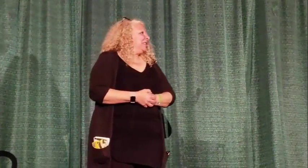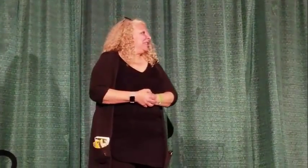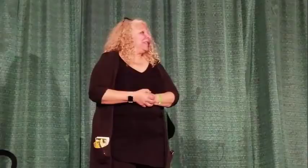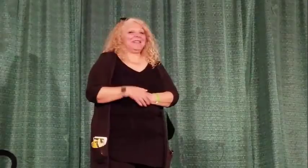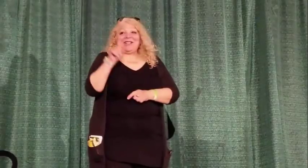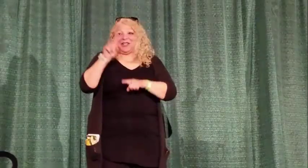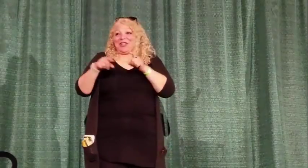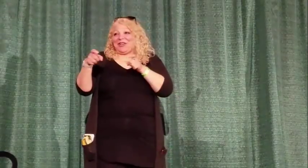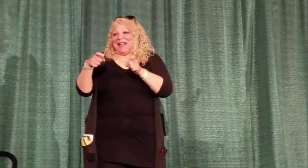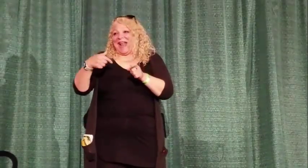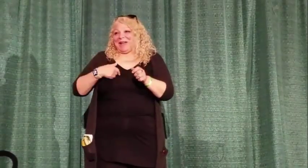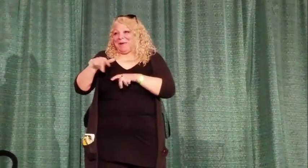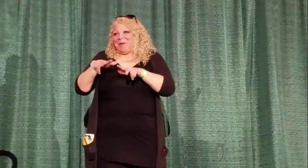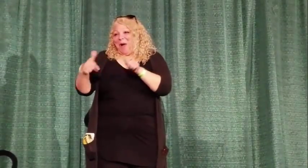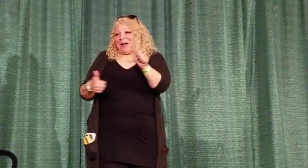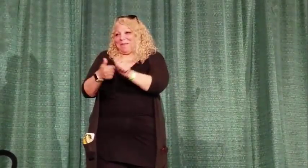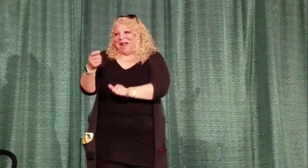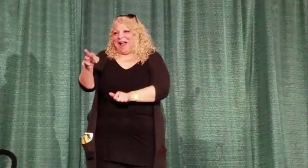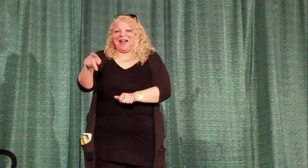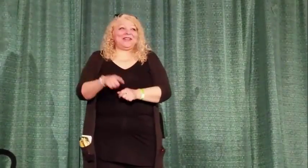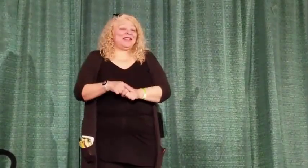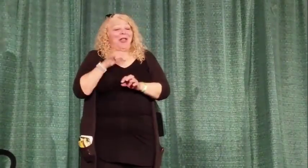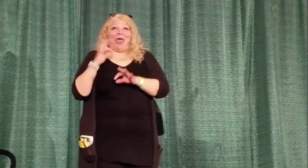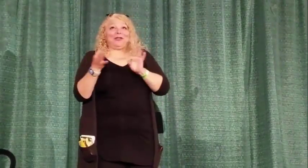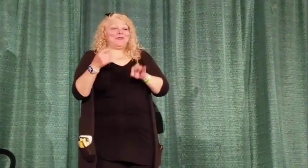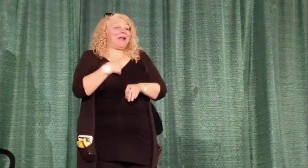She couldn't handle me walking behind her. Too distracting.